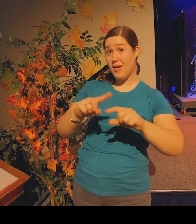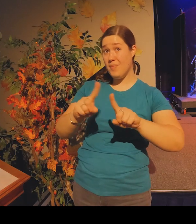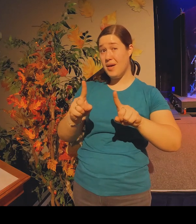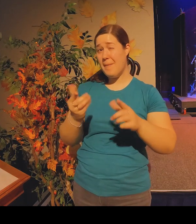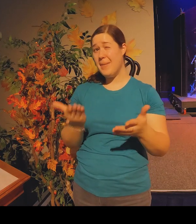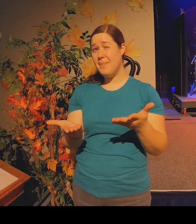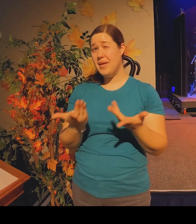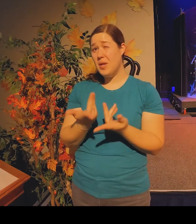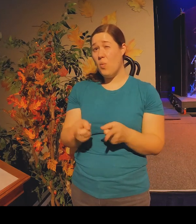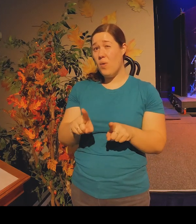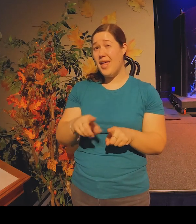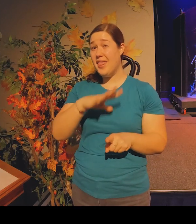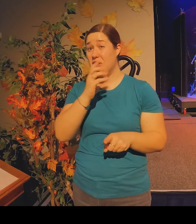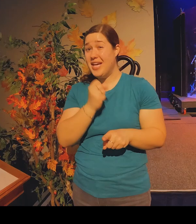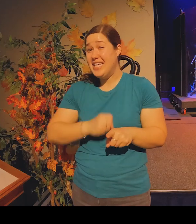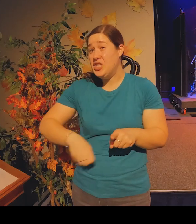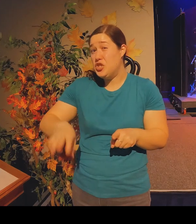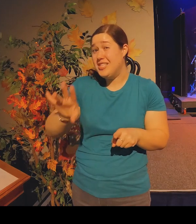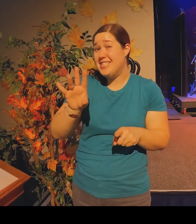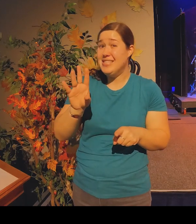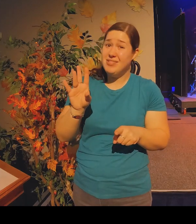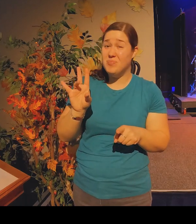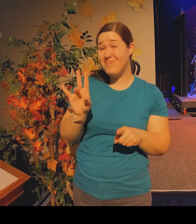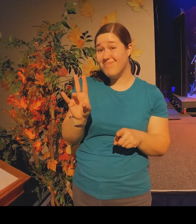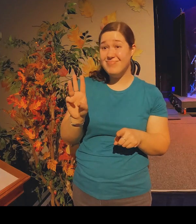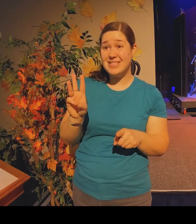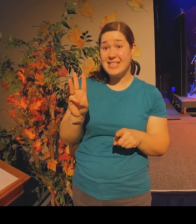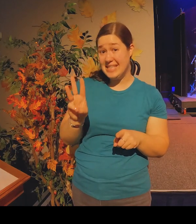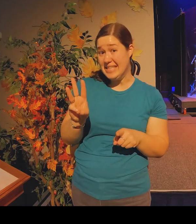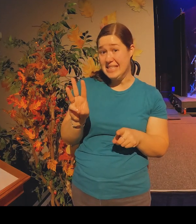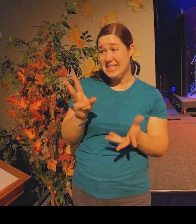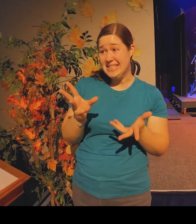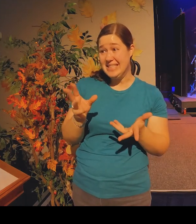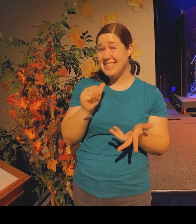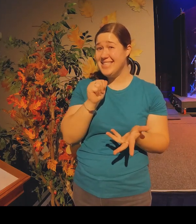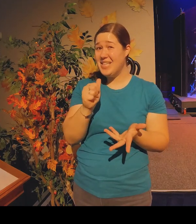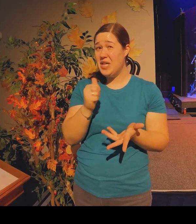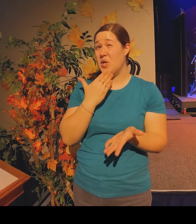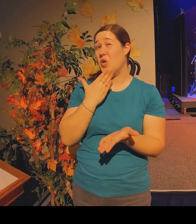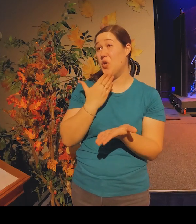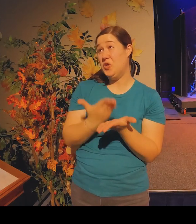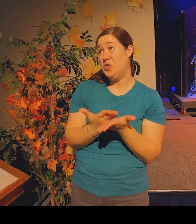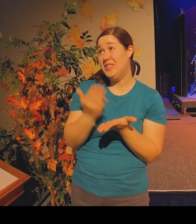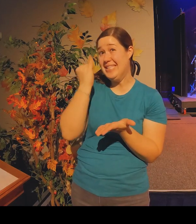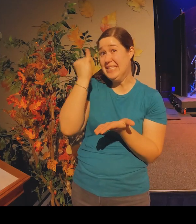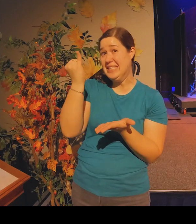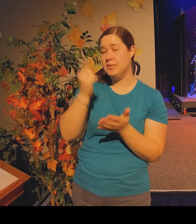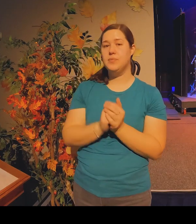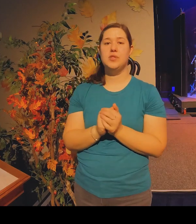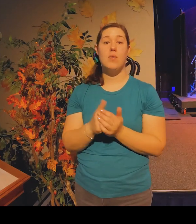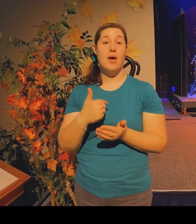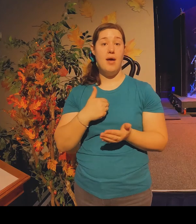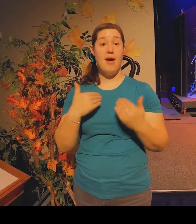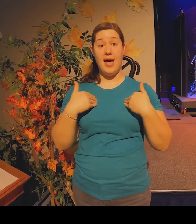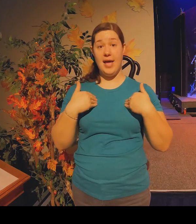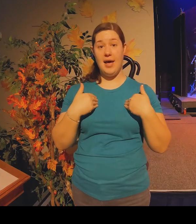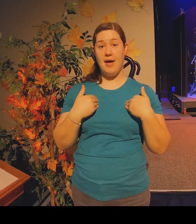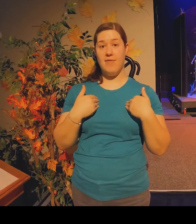idea. I mean, I have a Jeep Wrangler. I love my Jeep Wrangler. It's a black Jeep Wrangler. I look so cool in it. You